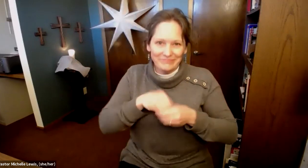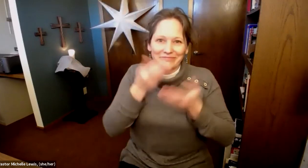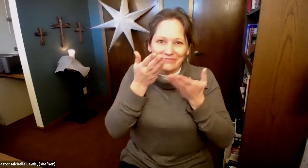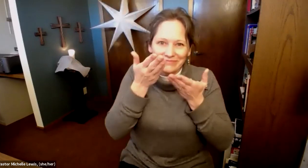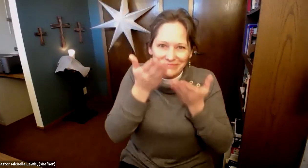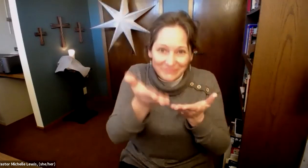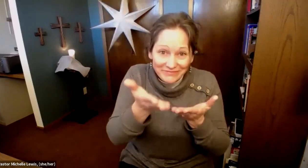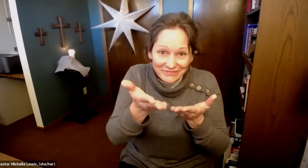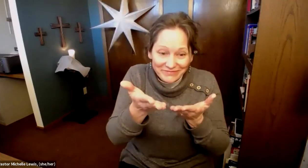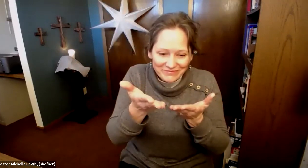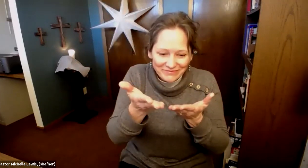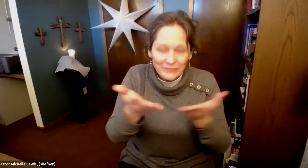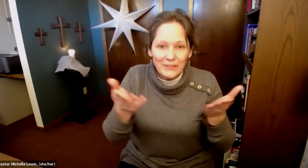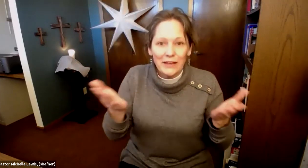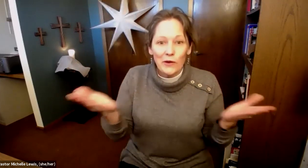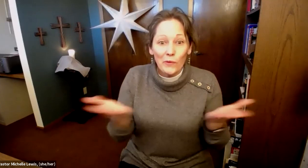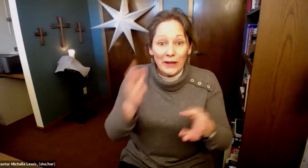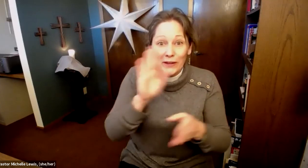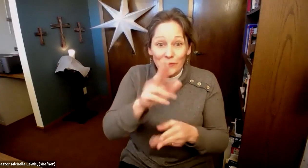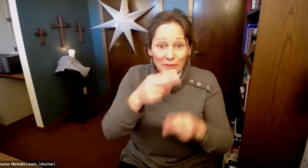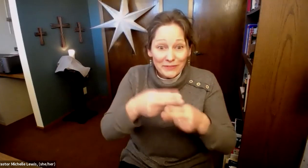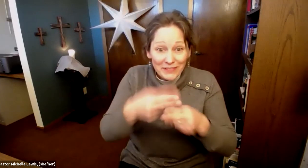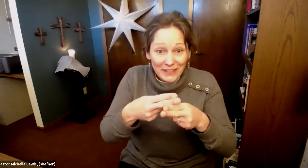lives in you,